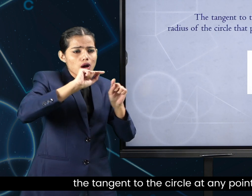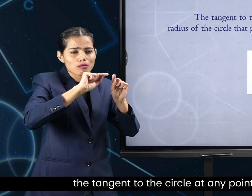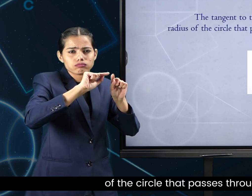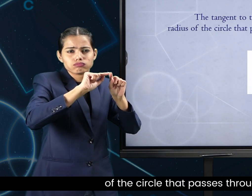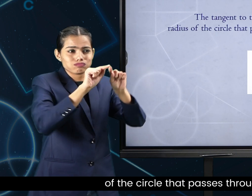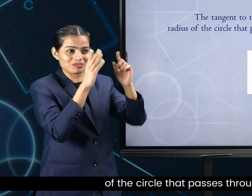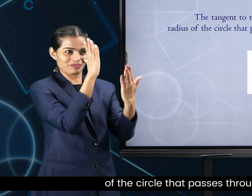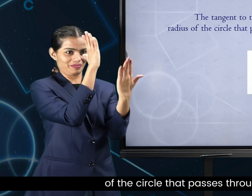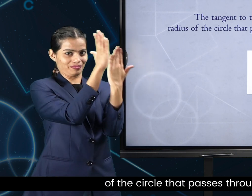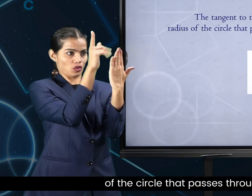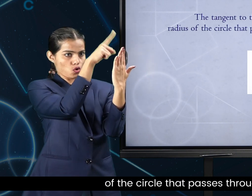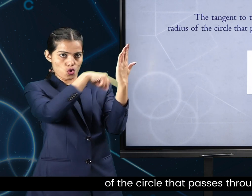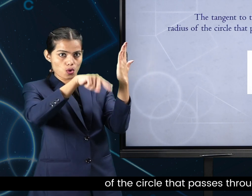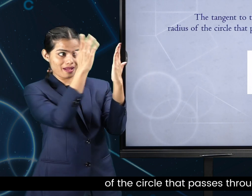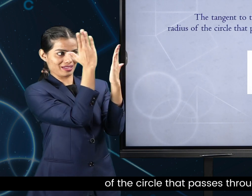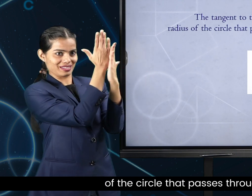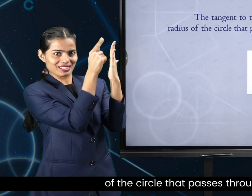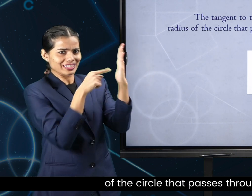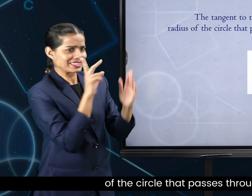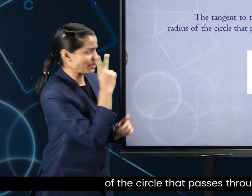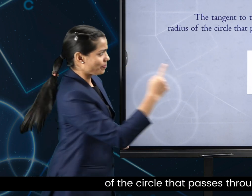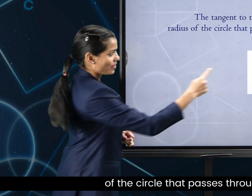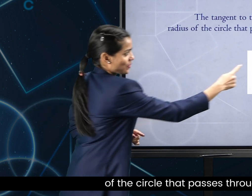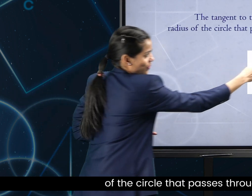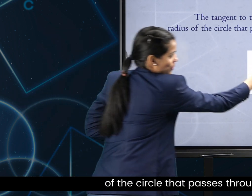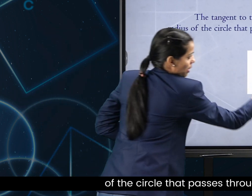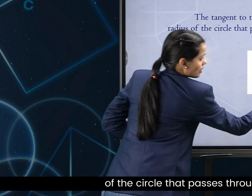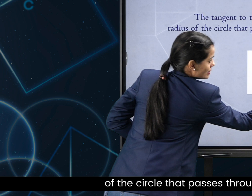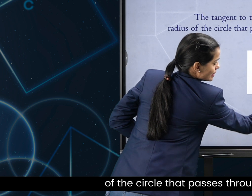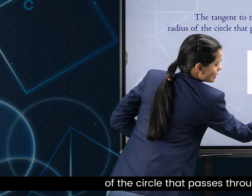of the circle that passes through the point of contact.